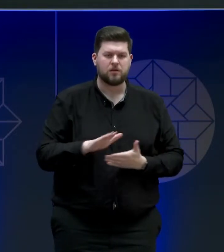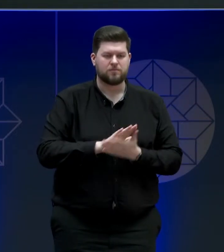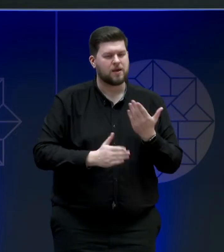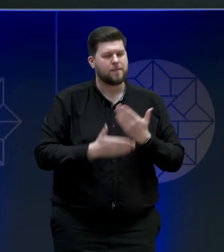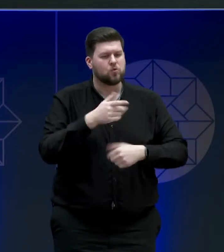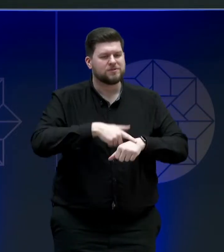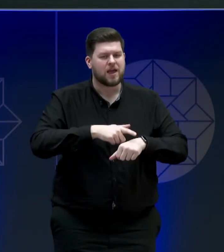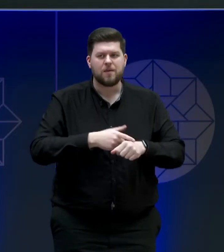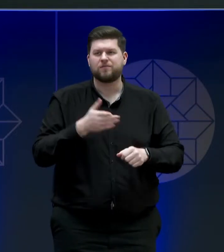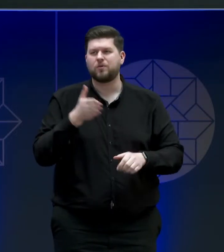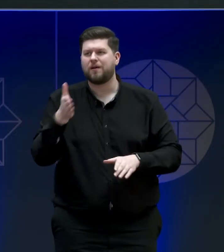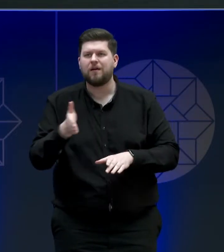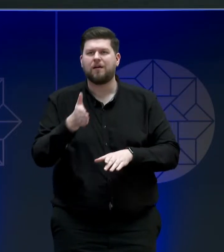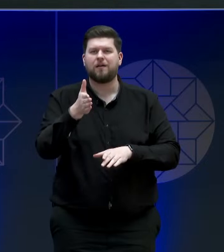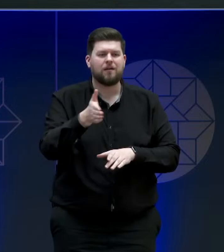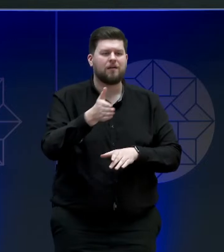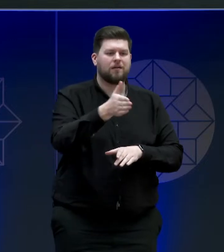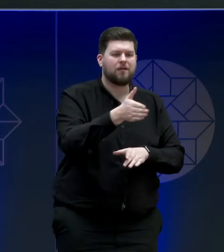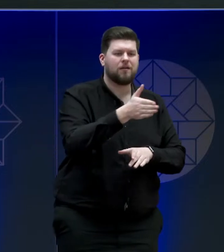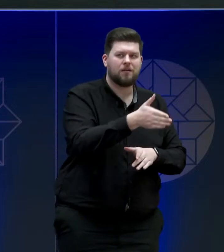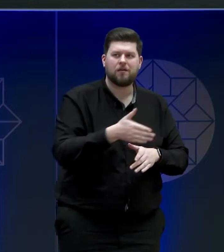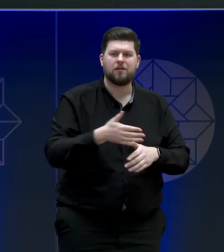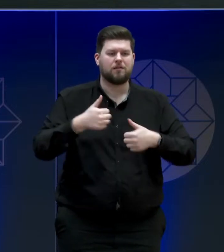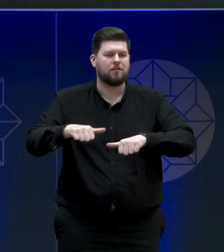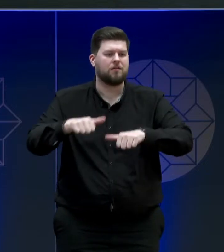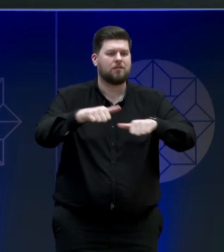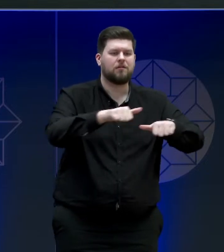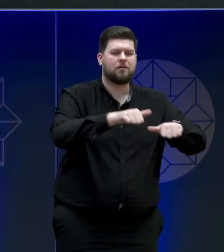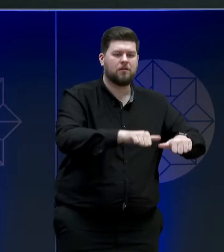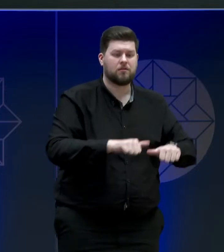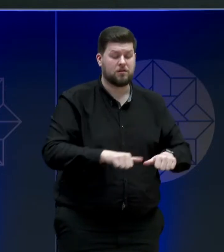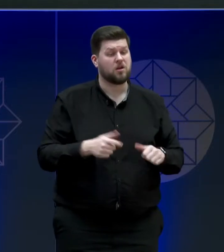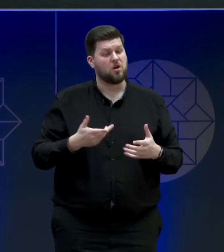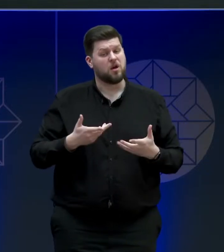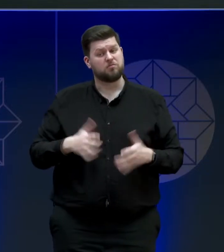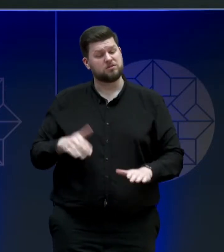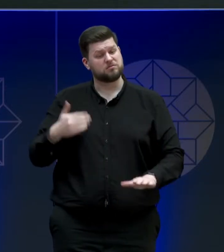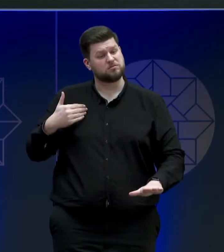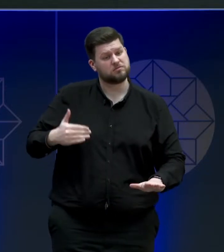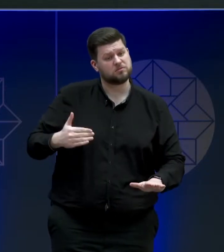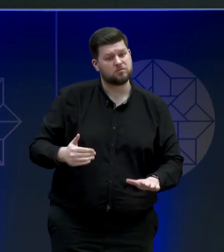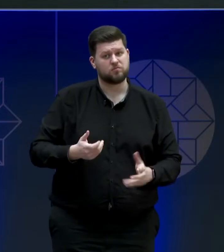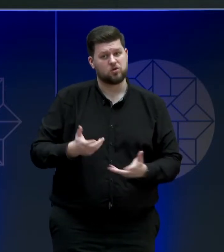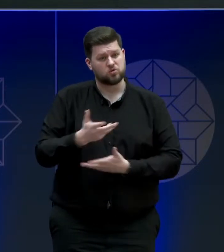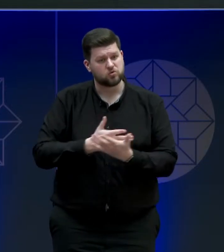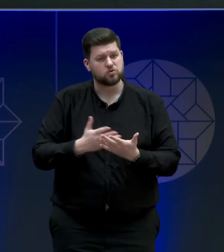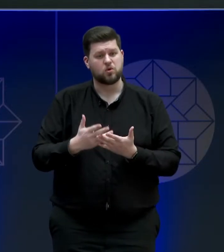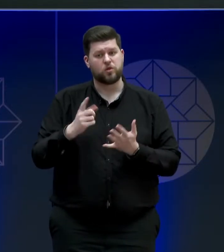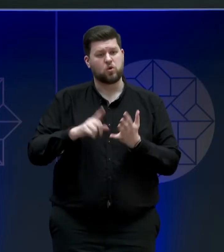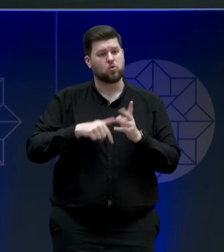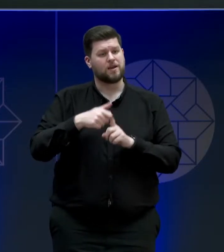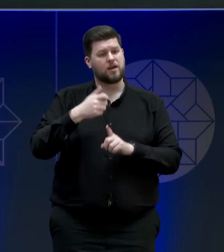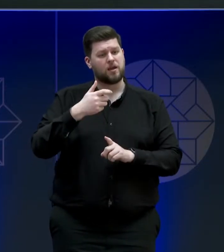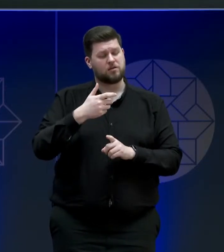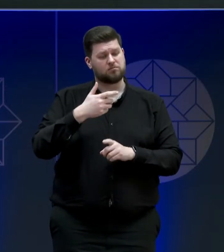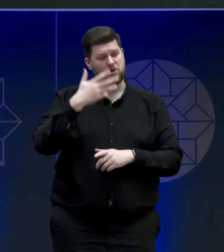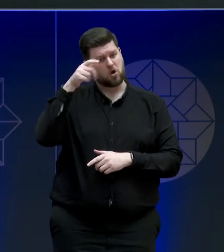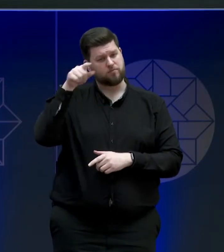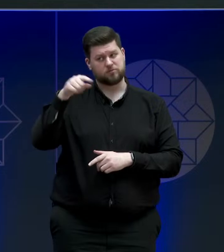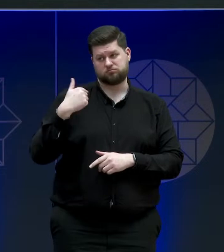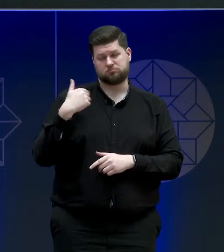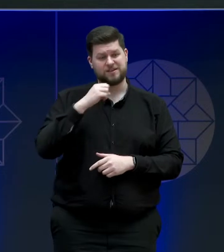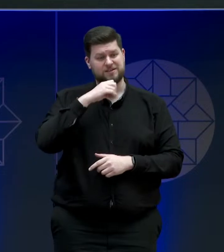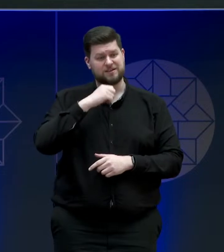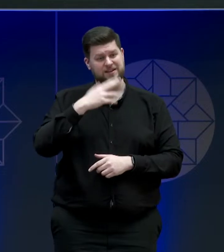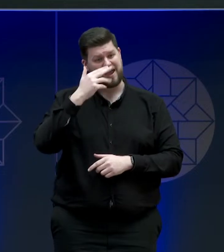time. Now, there are discussions. I took part in a COBRA meeting with the United Kingdom Government on Saturday evening,